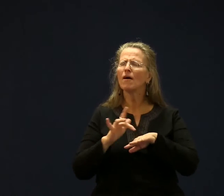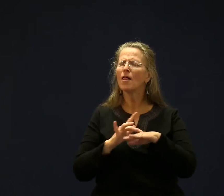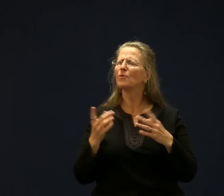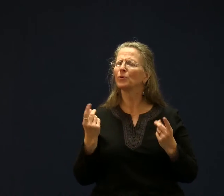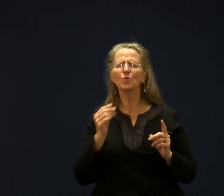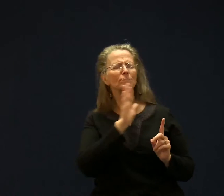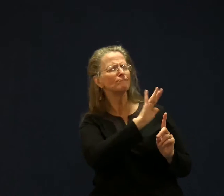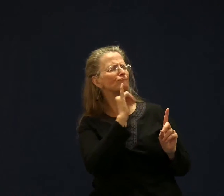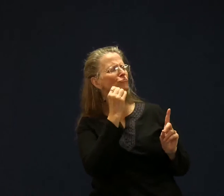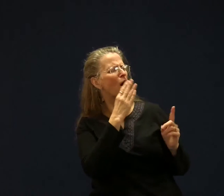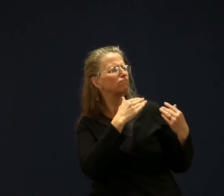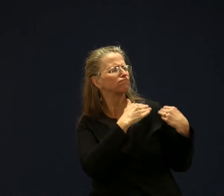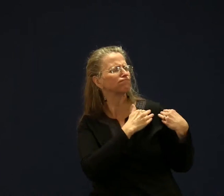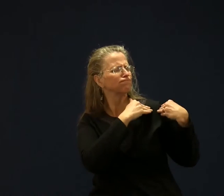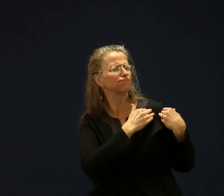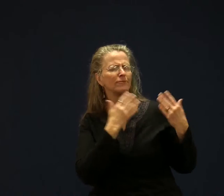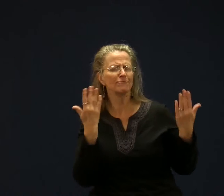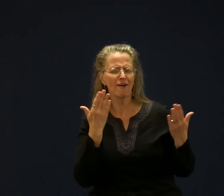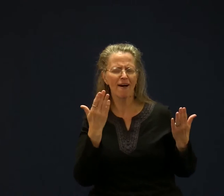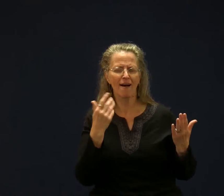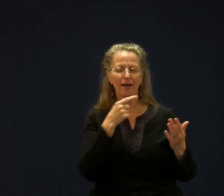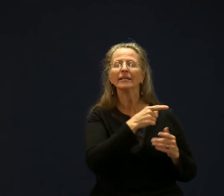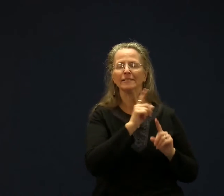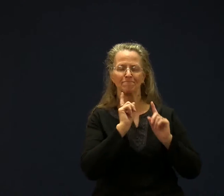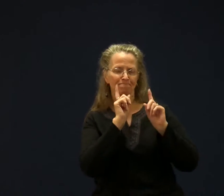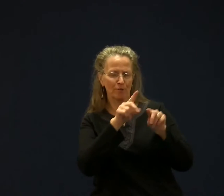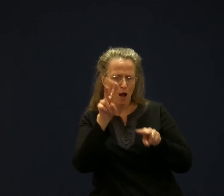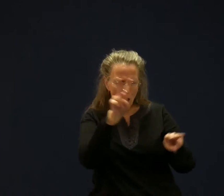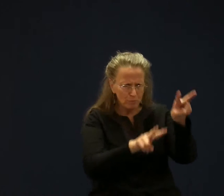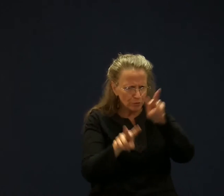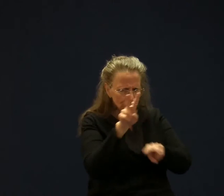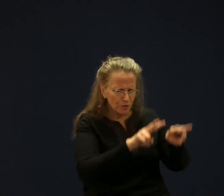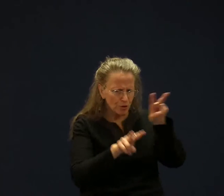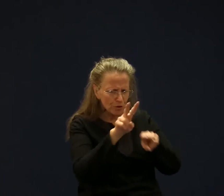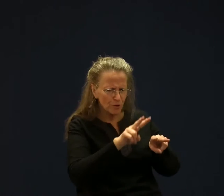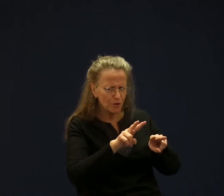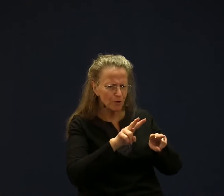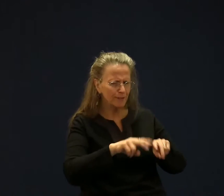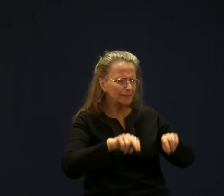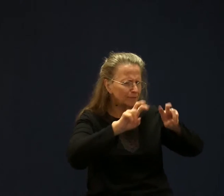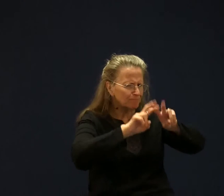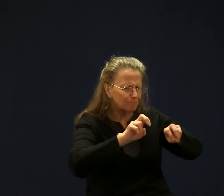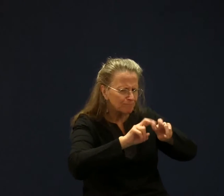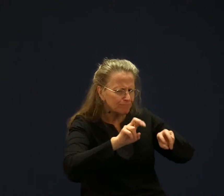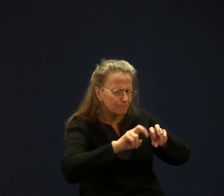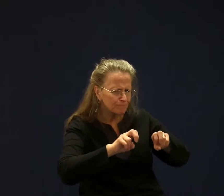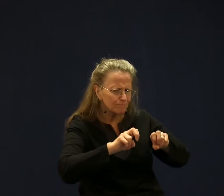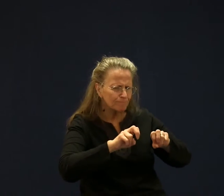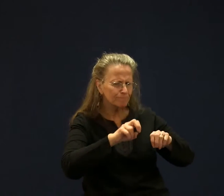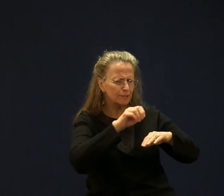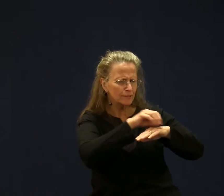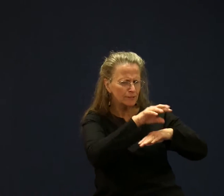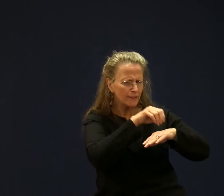Our ECFS consultants are available to provide